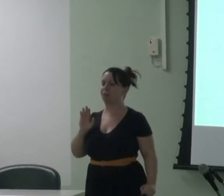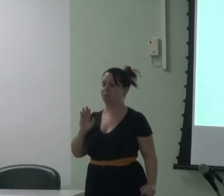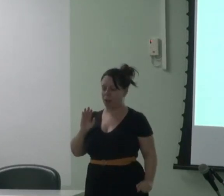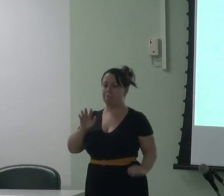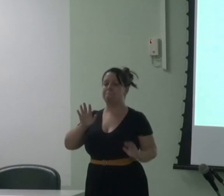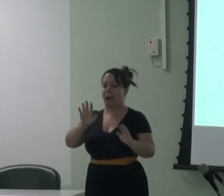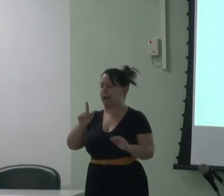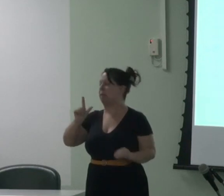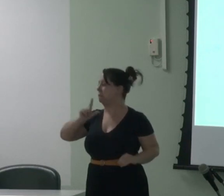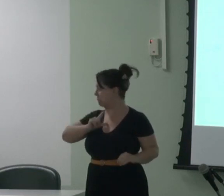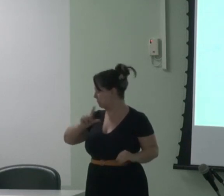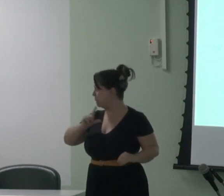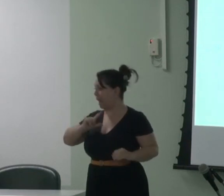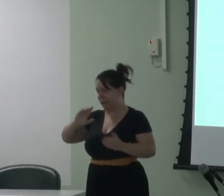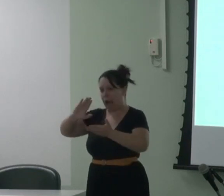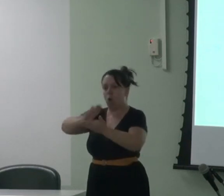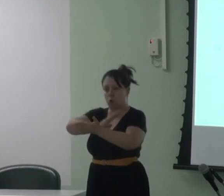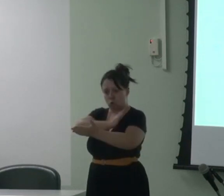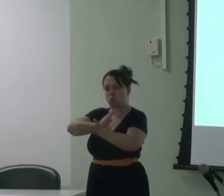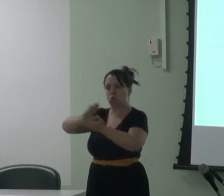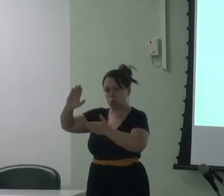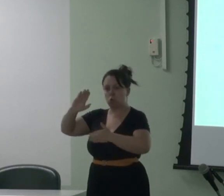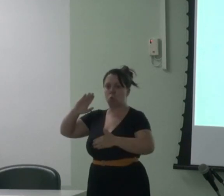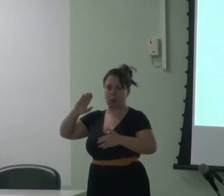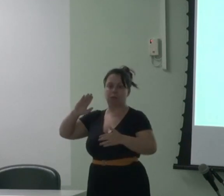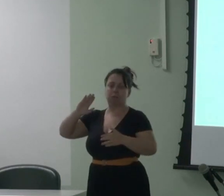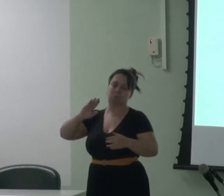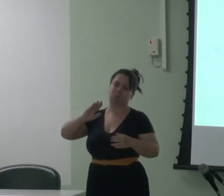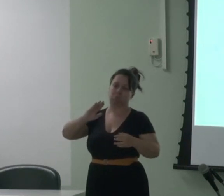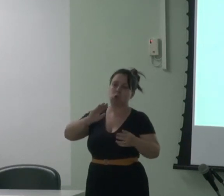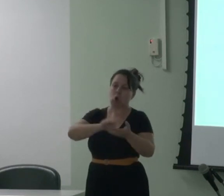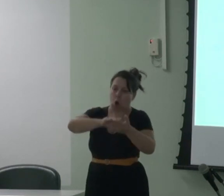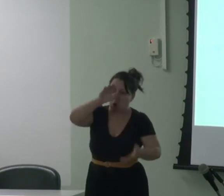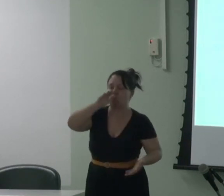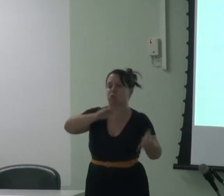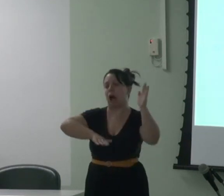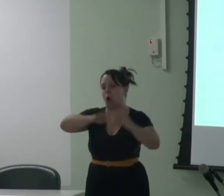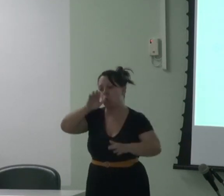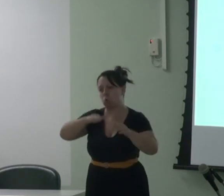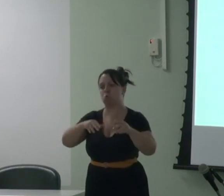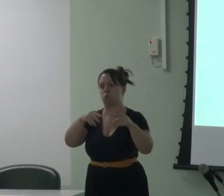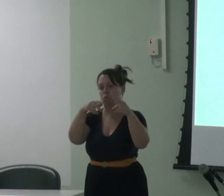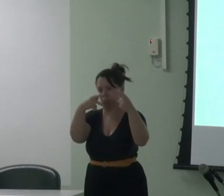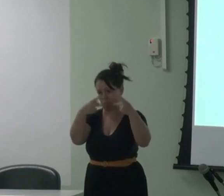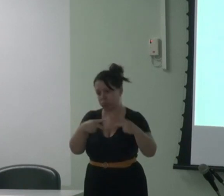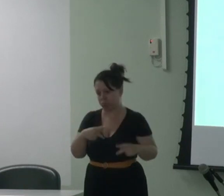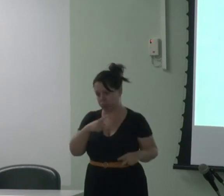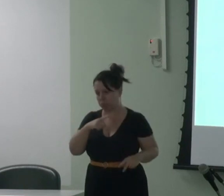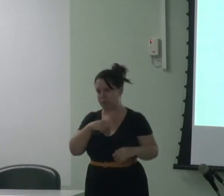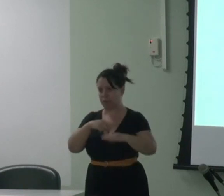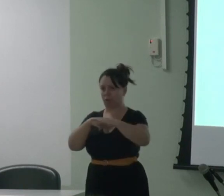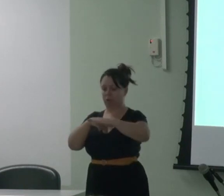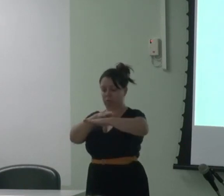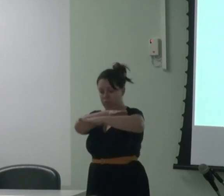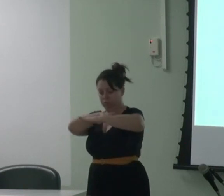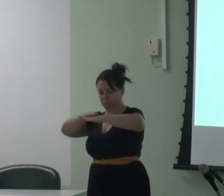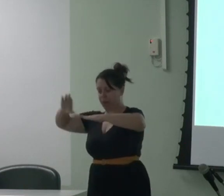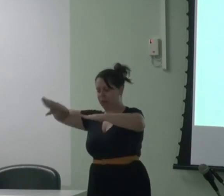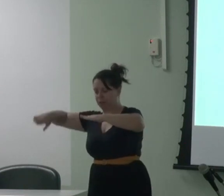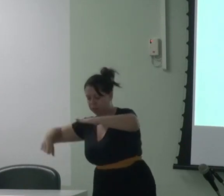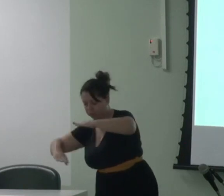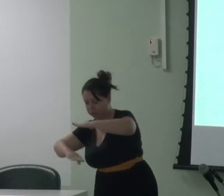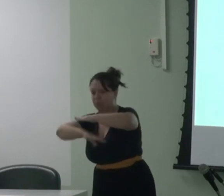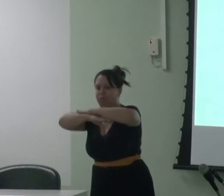for some languages. So they add the semantic level on top of these